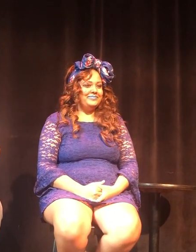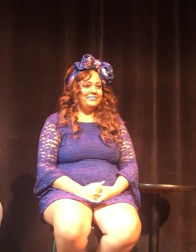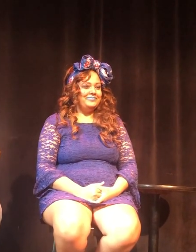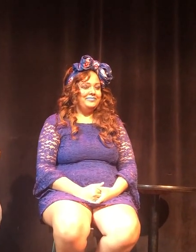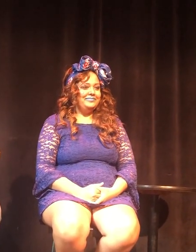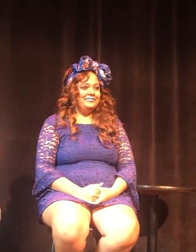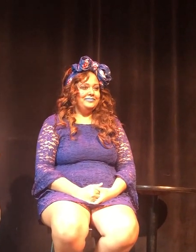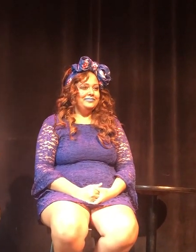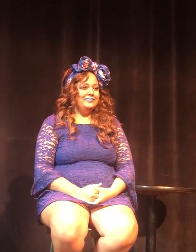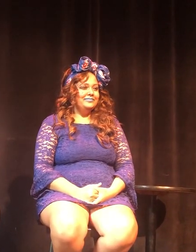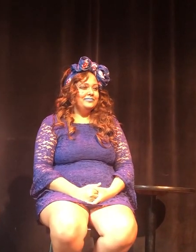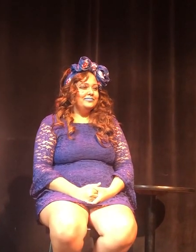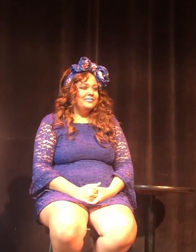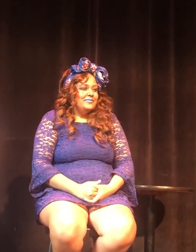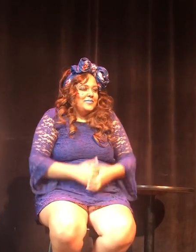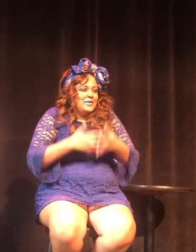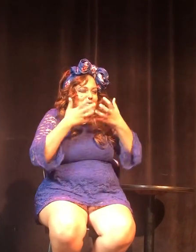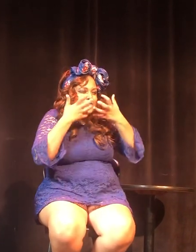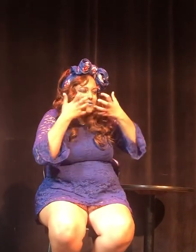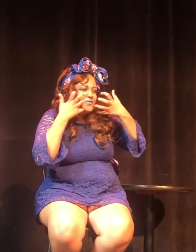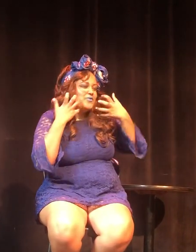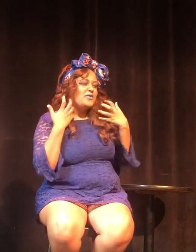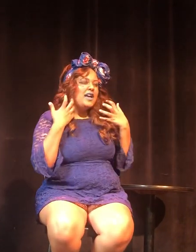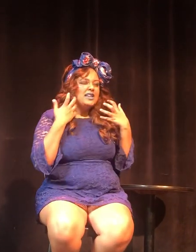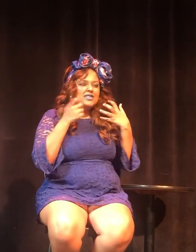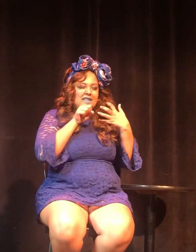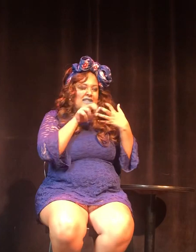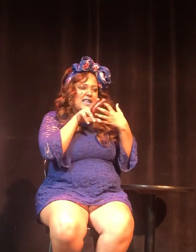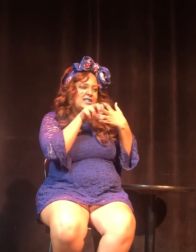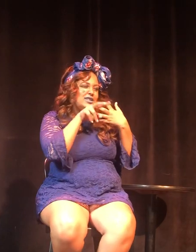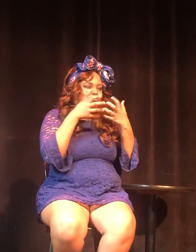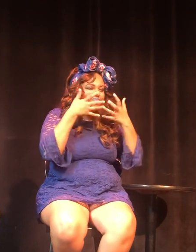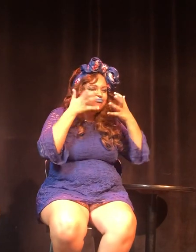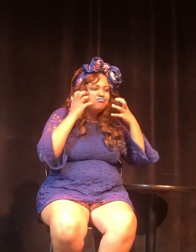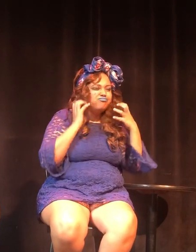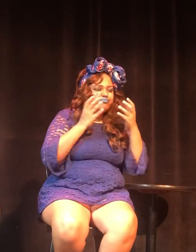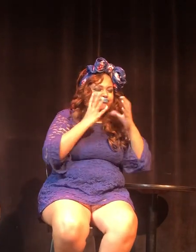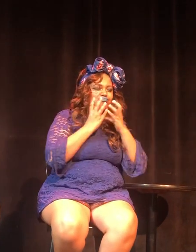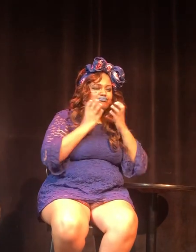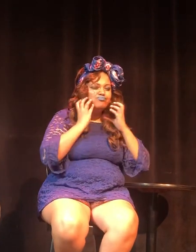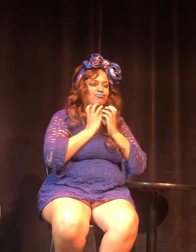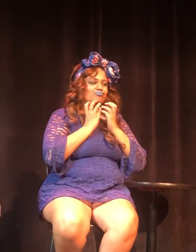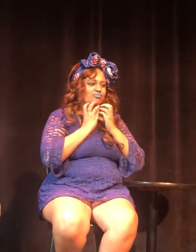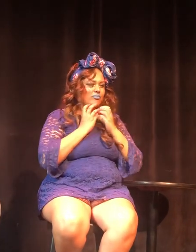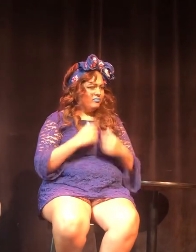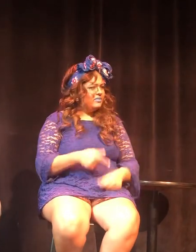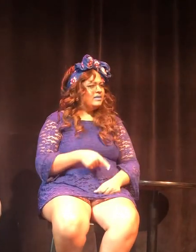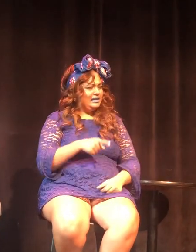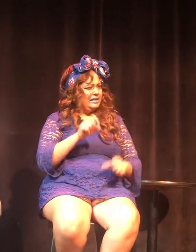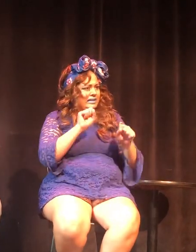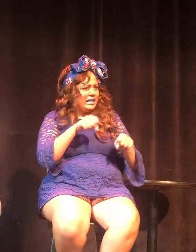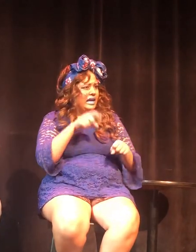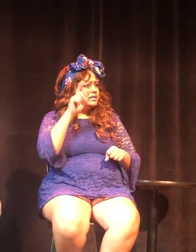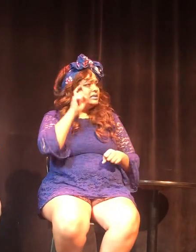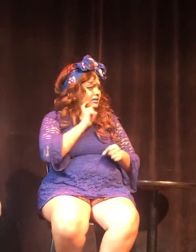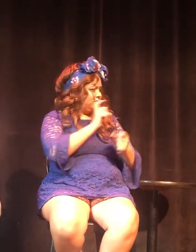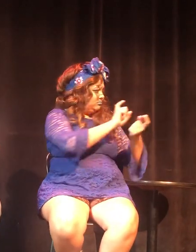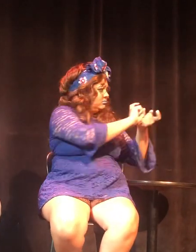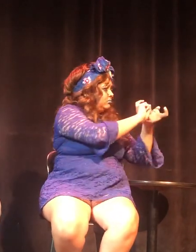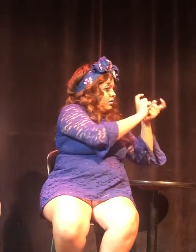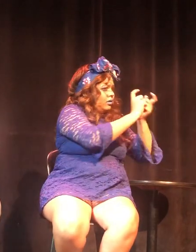Bearded dragons change sex depending on the temperature while they're eggs, said Abby.